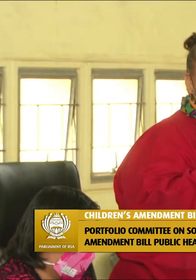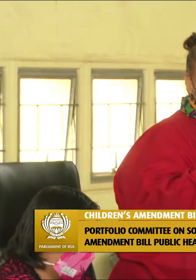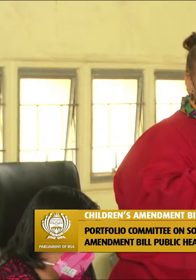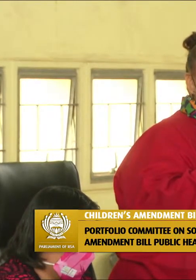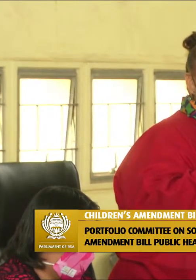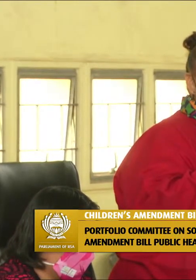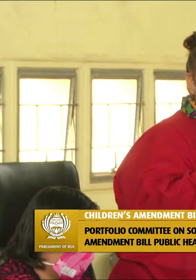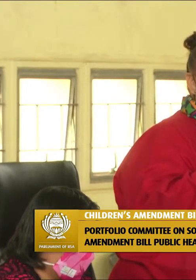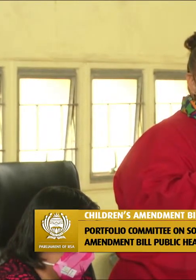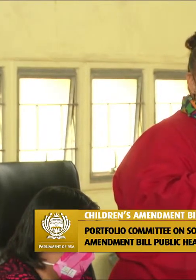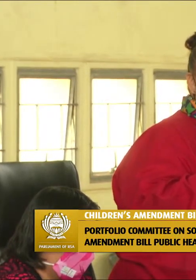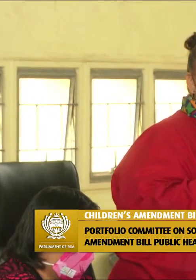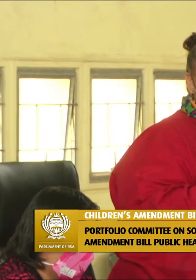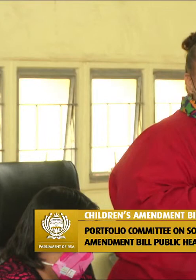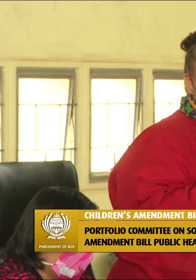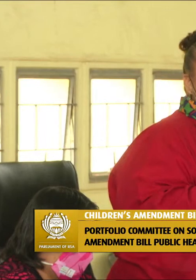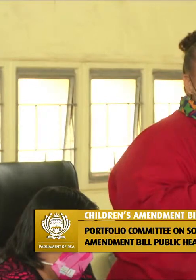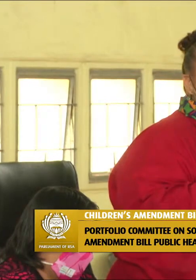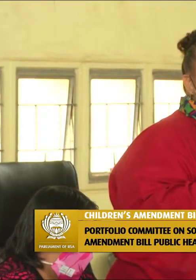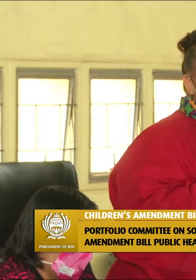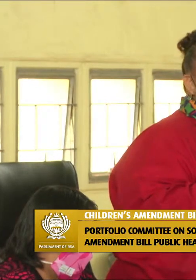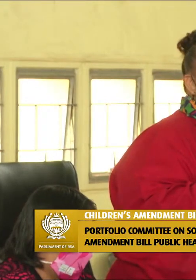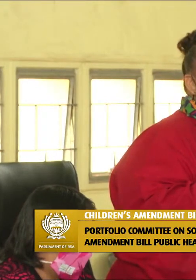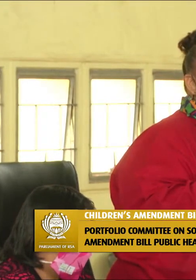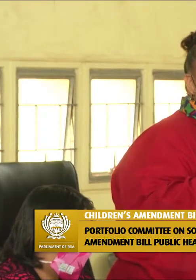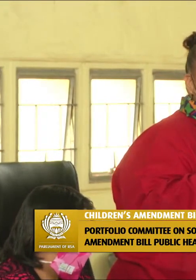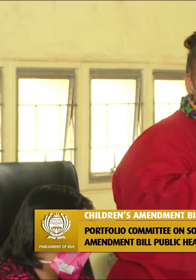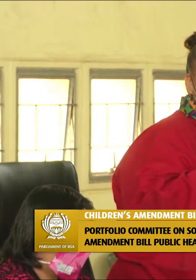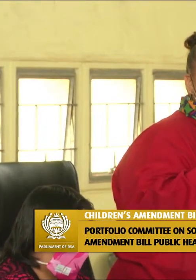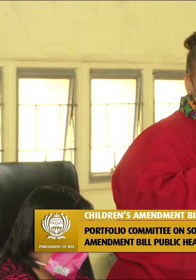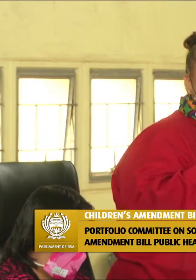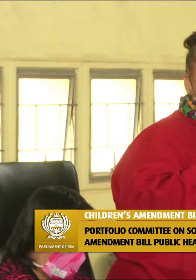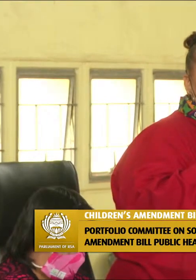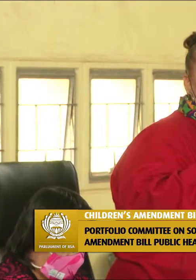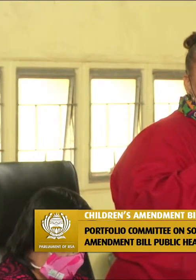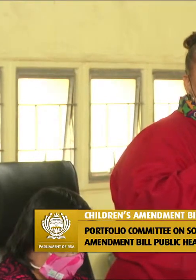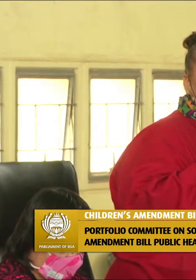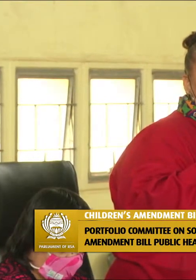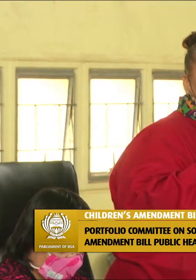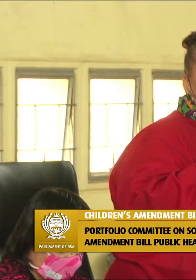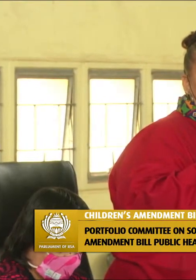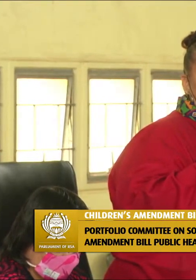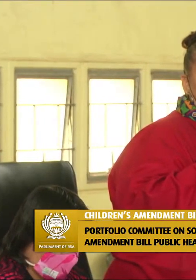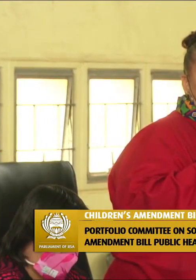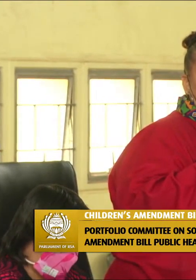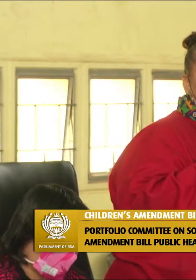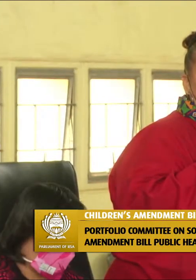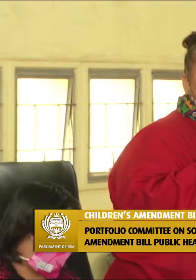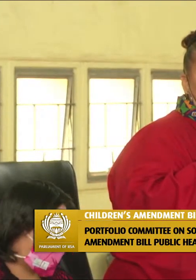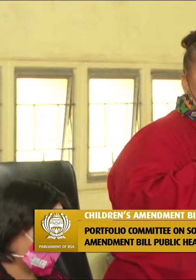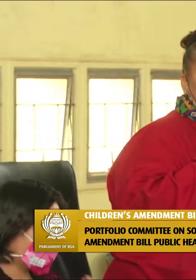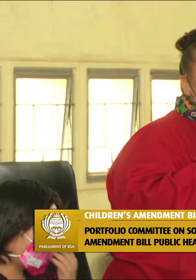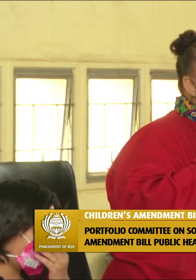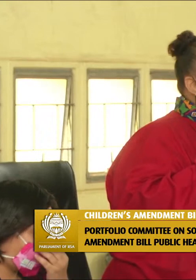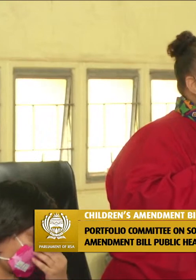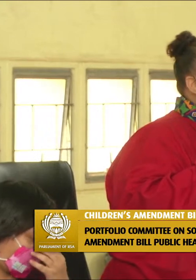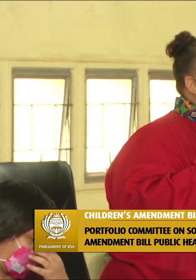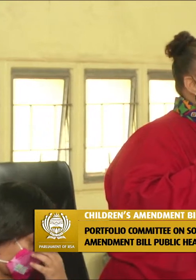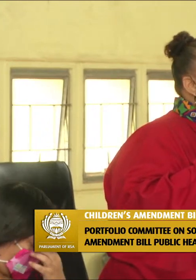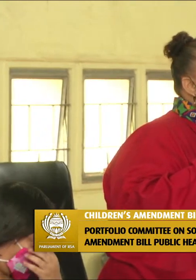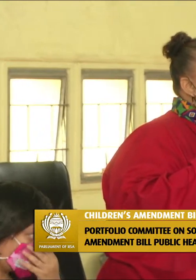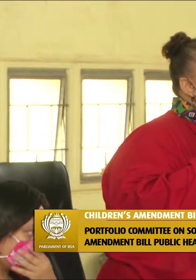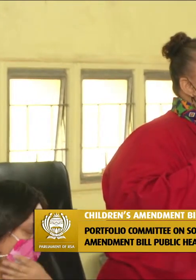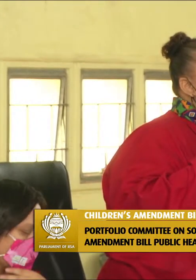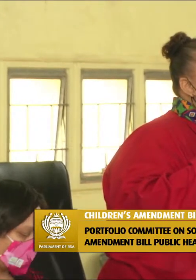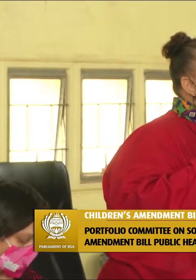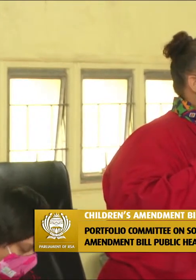Ek is Letitia Aries. I am Letitia Aries. Ek is 'n lid van die portefeulje komitee maatskaplike ontwikkeling. I'm a